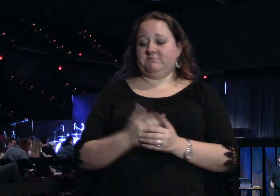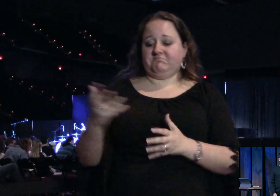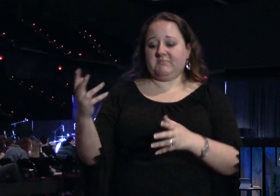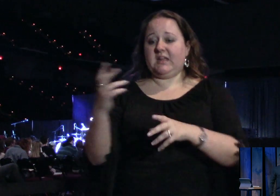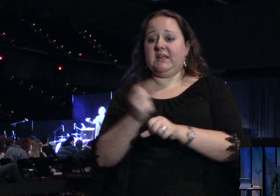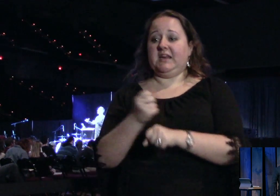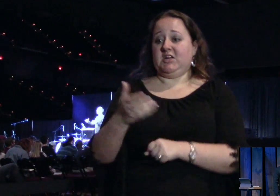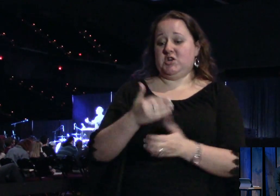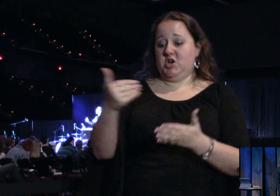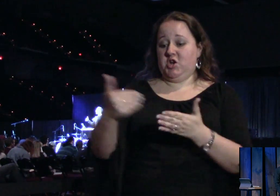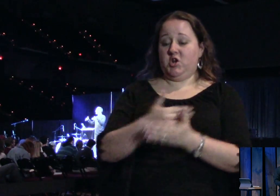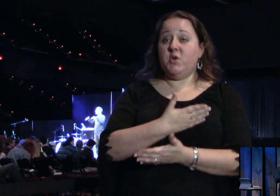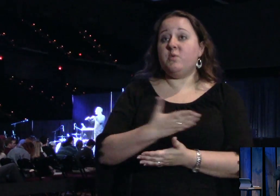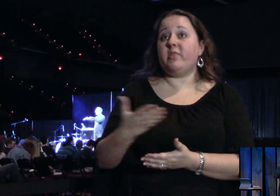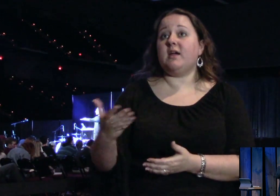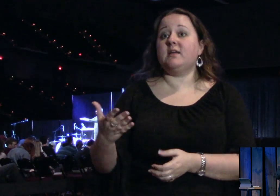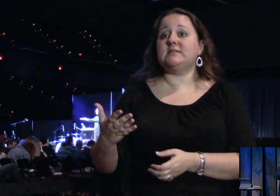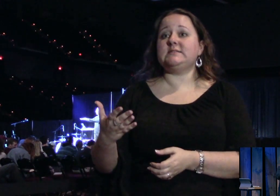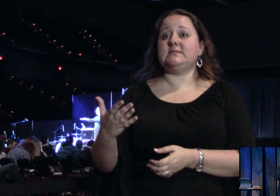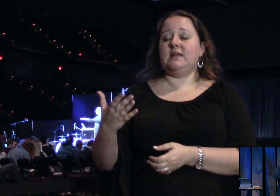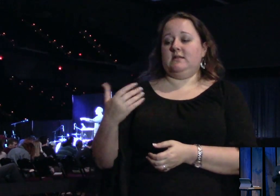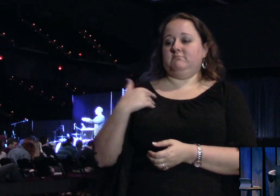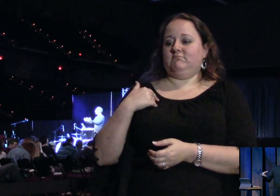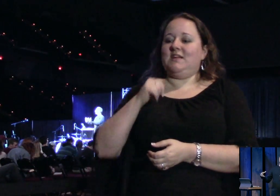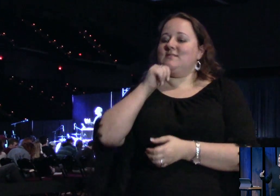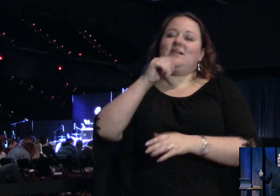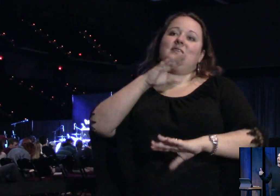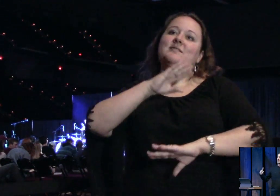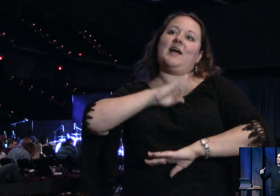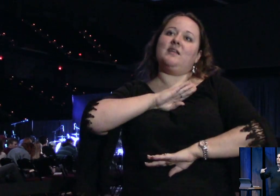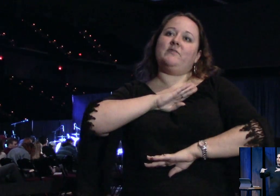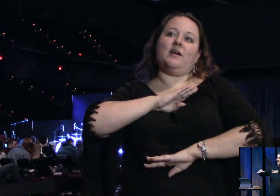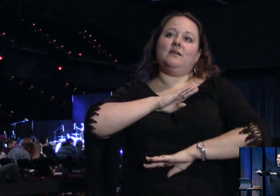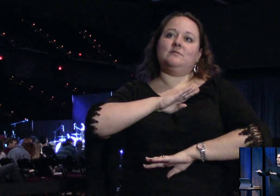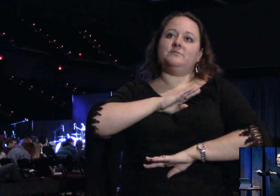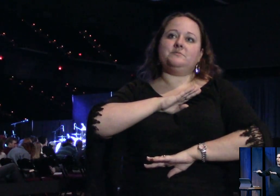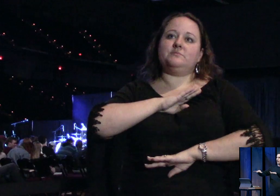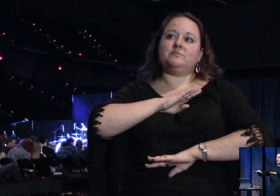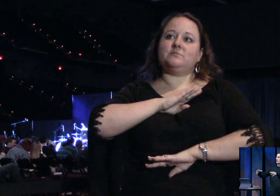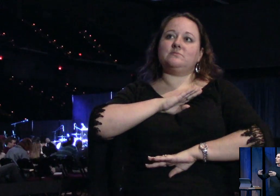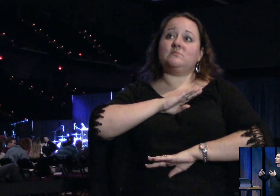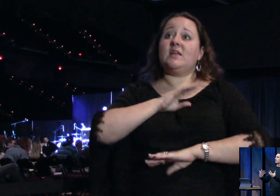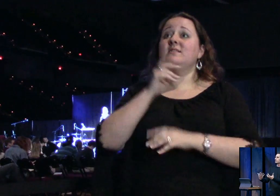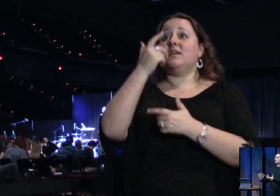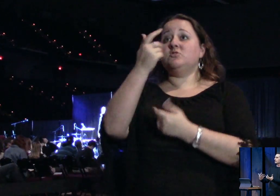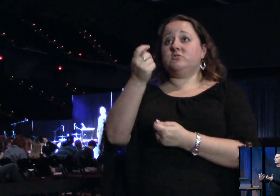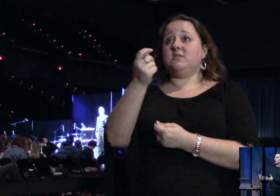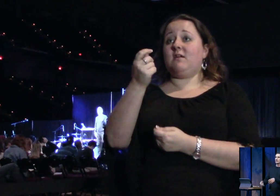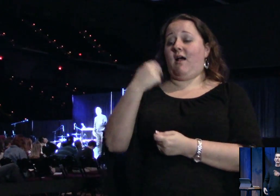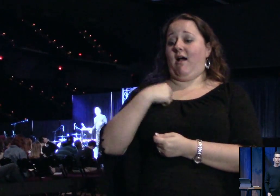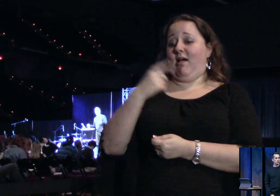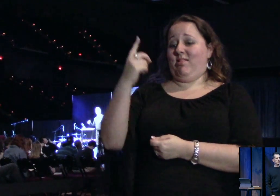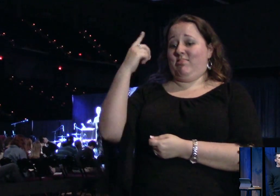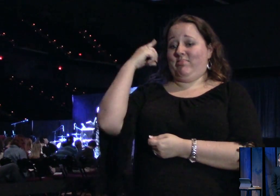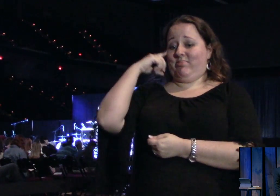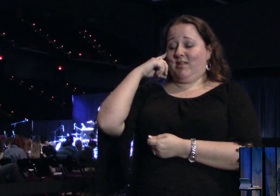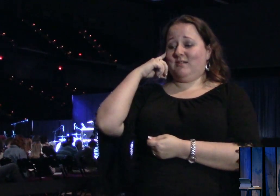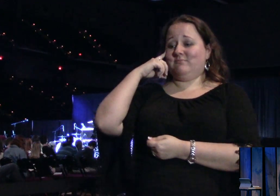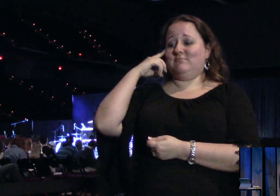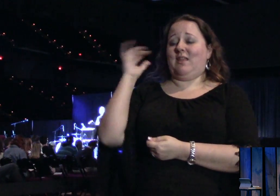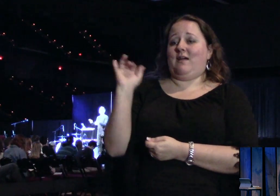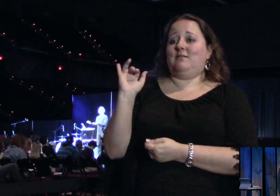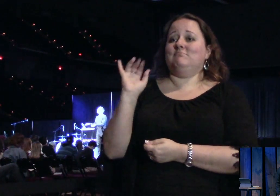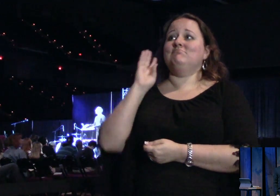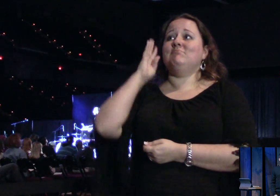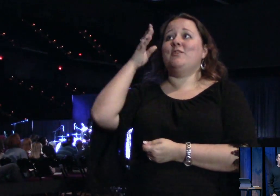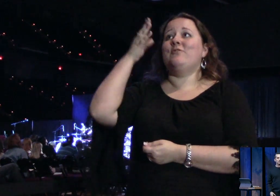Innovation is anticlimactic. Innovation doesn't satisfy or fulfill. Interestingly, I think